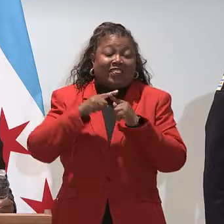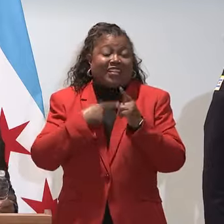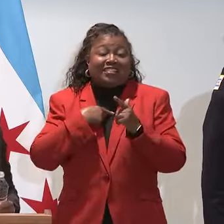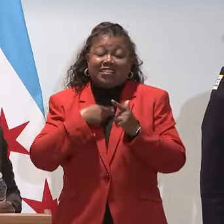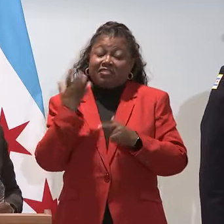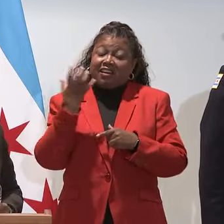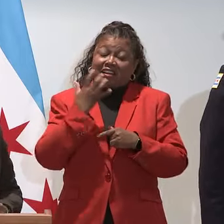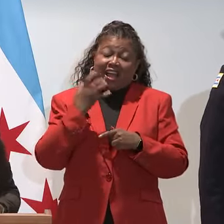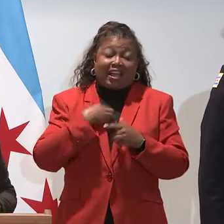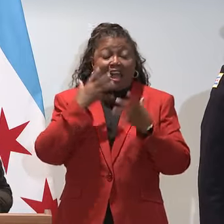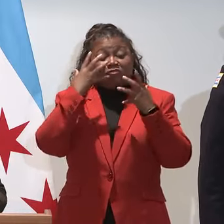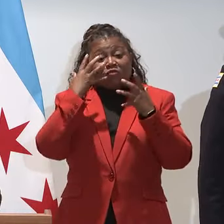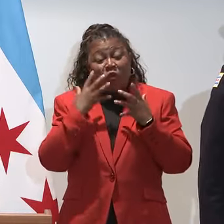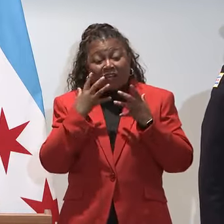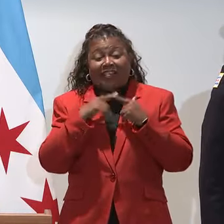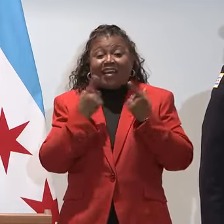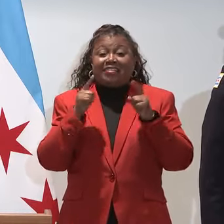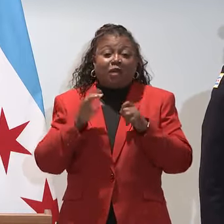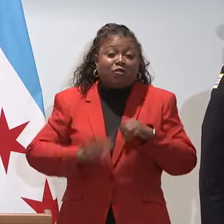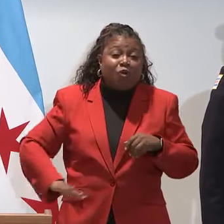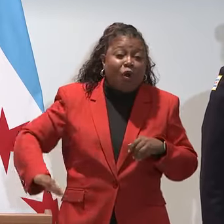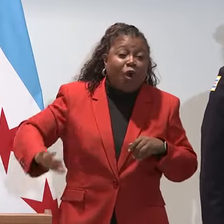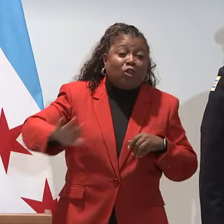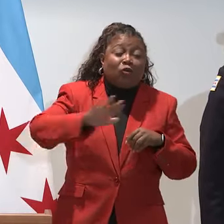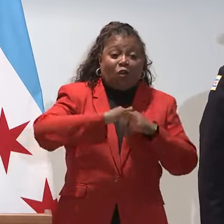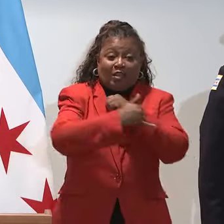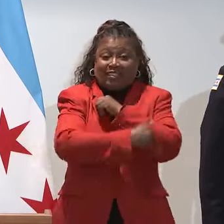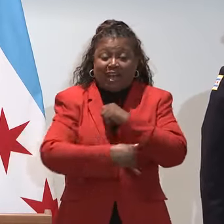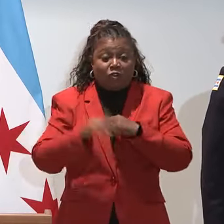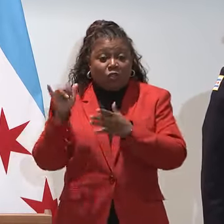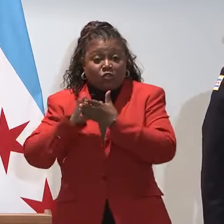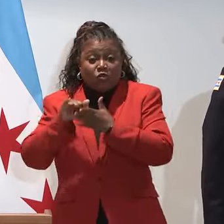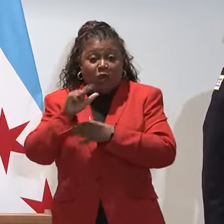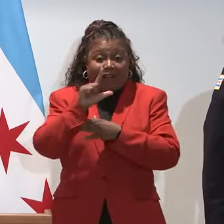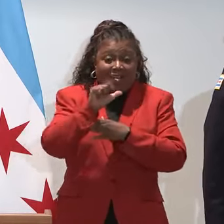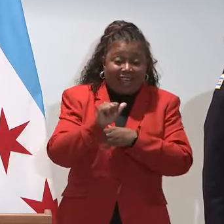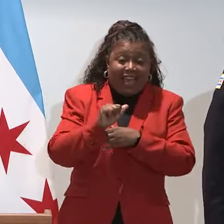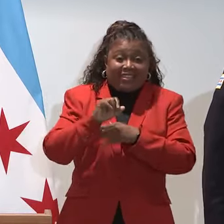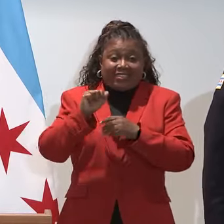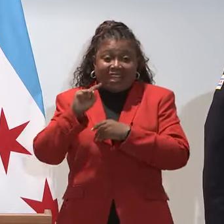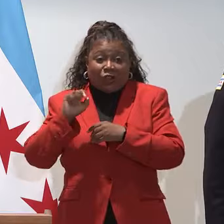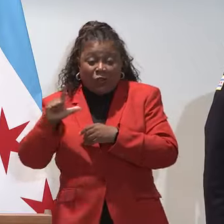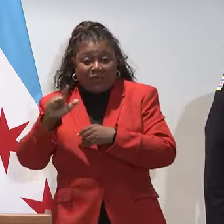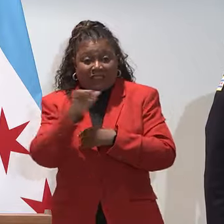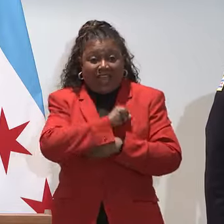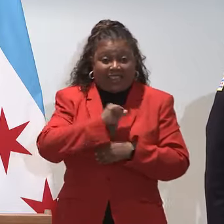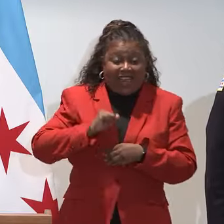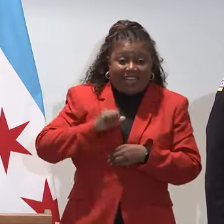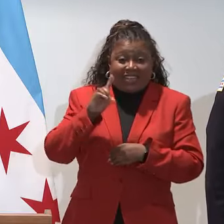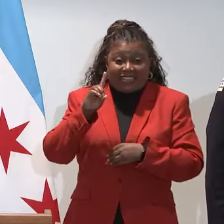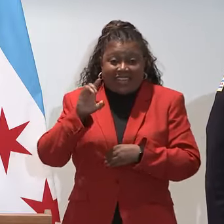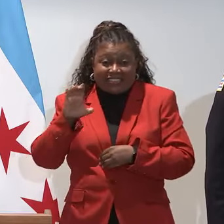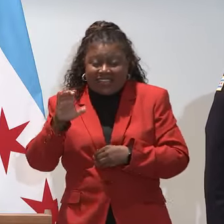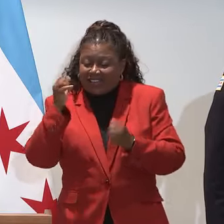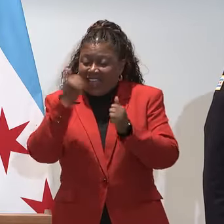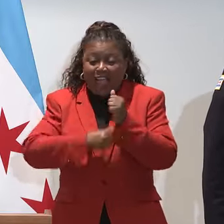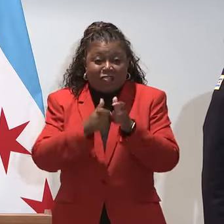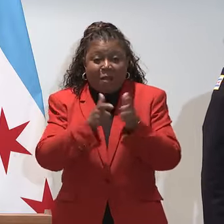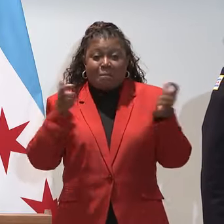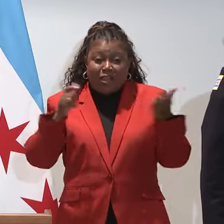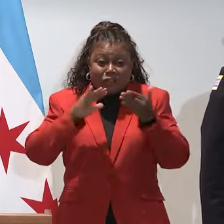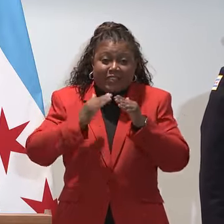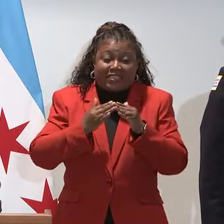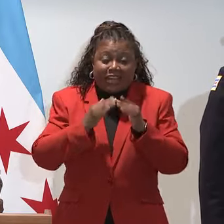is a phenomenon, unfortunately, that's happened all across the country. New York, LA, St. Louis, Atlanta, DC, every major